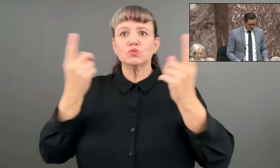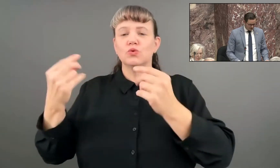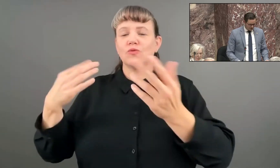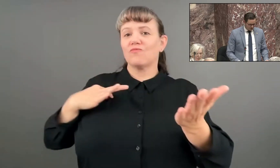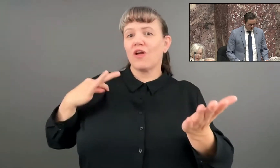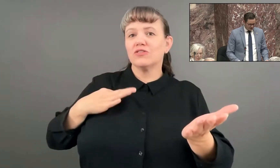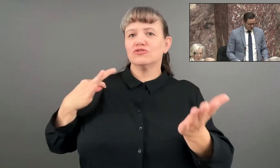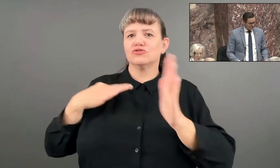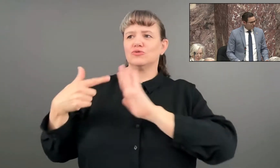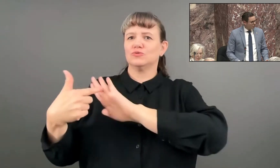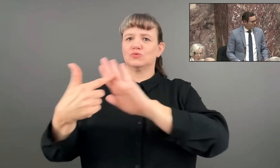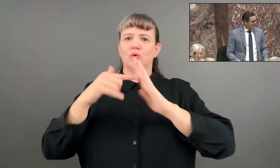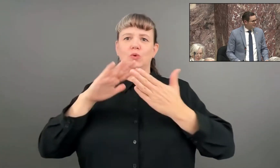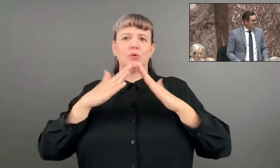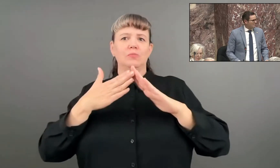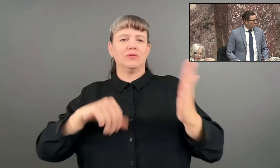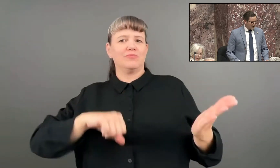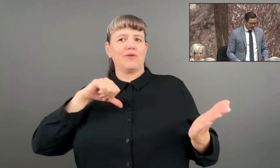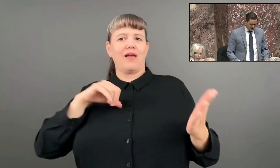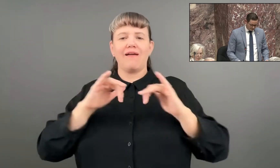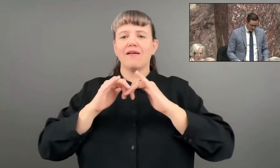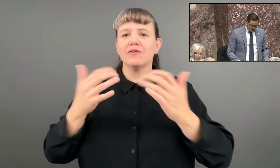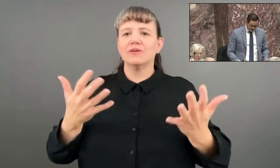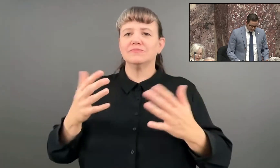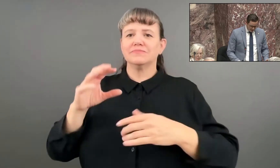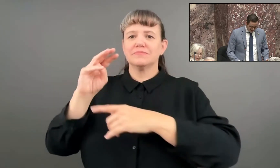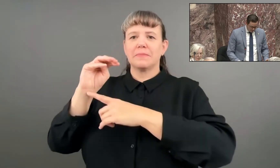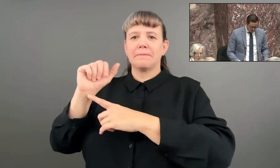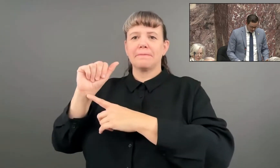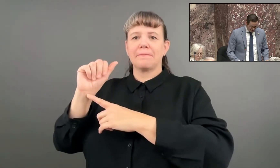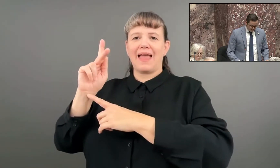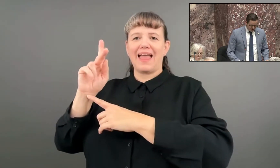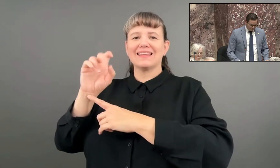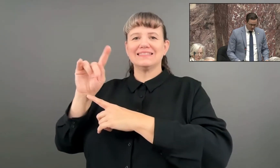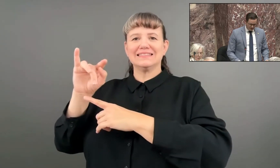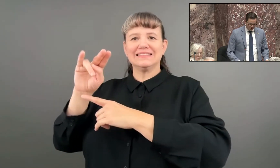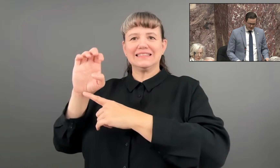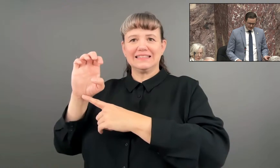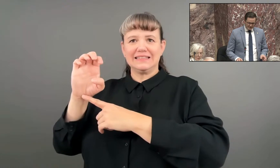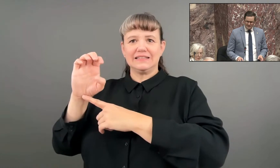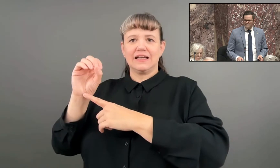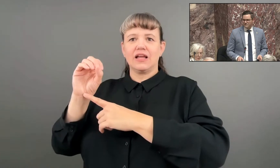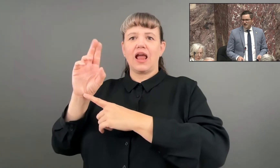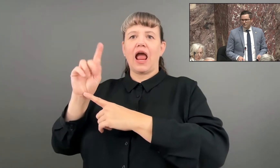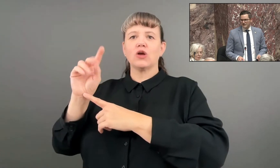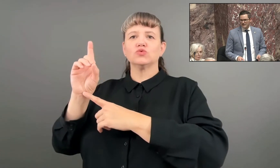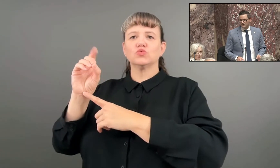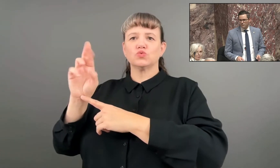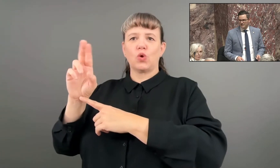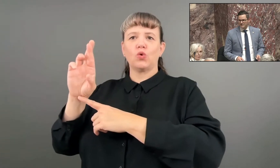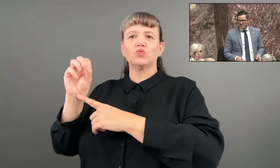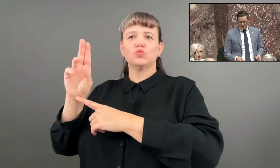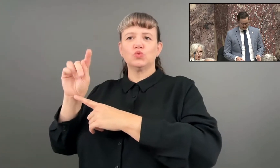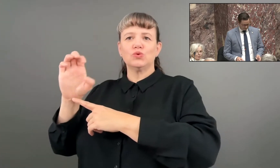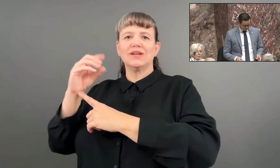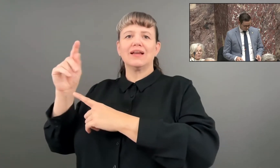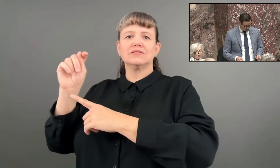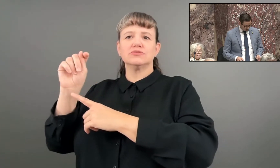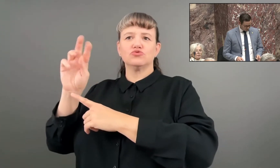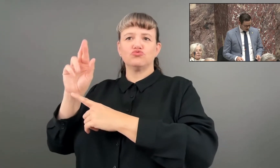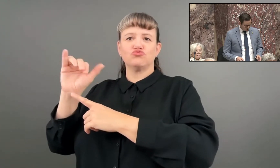and Trails Association, better known as MORATA, has been getting big things done for the community since its founding in